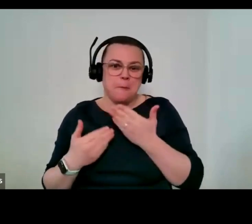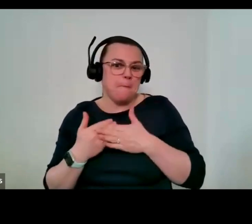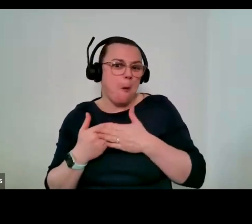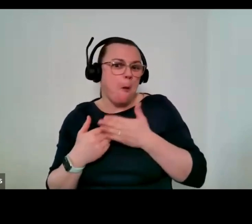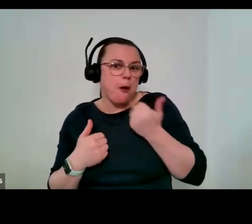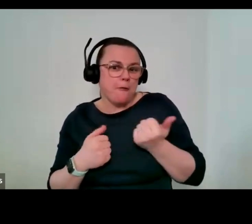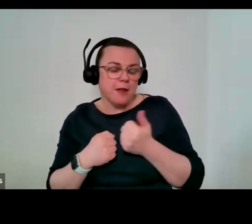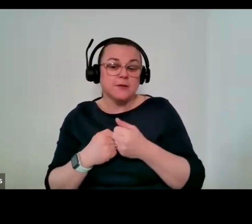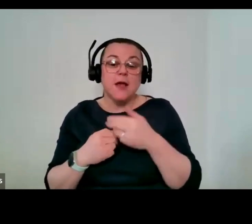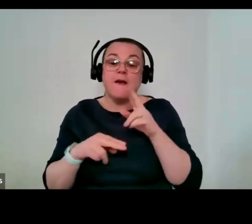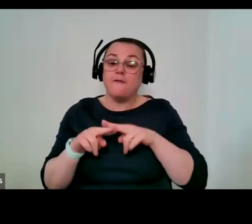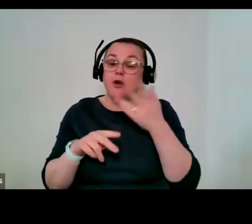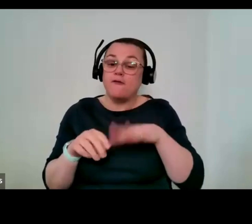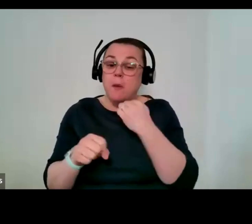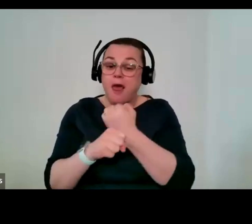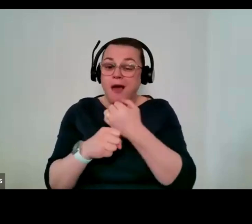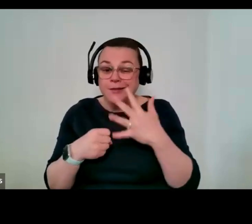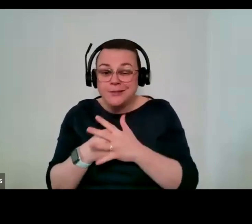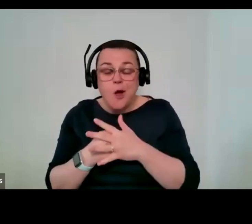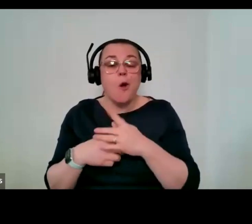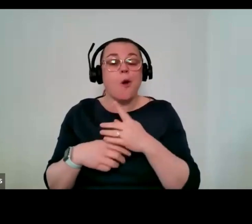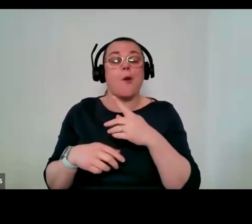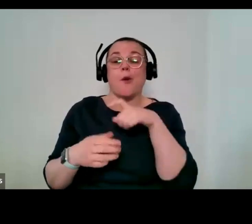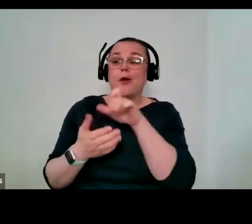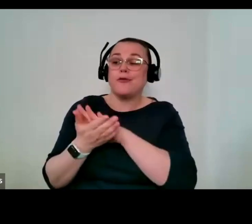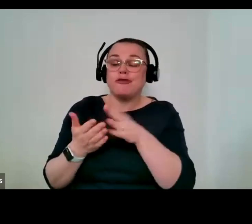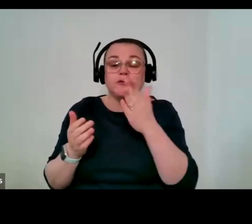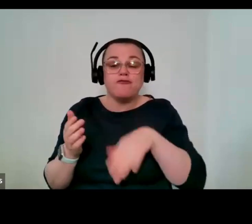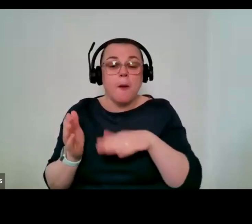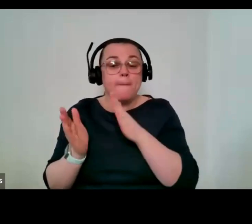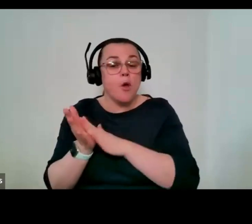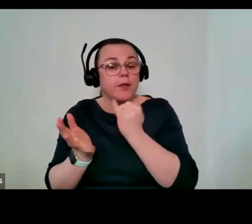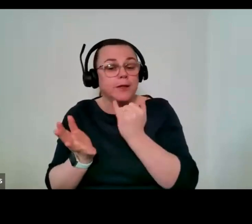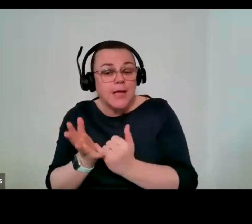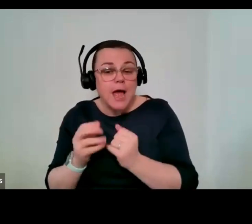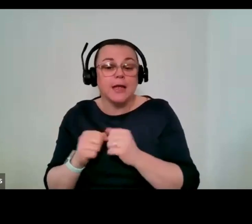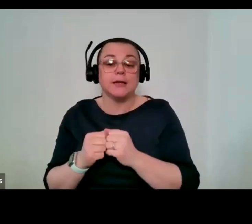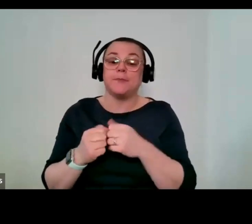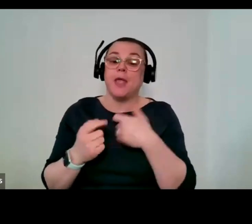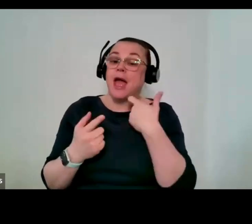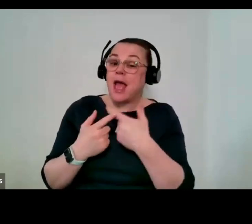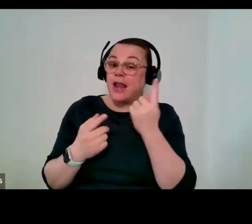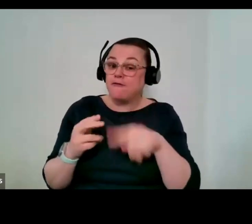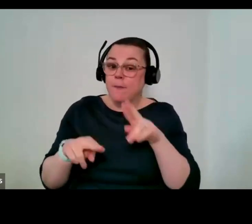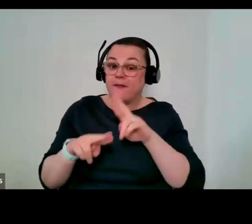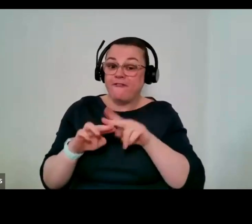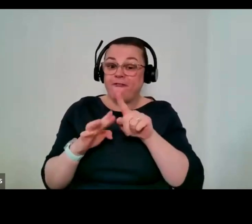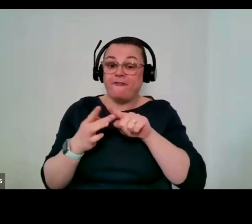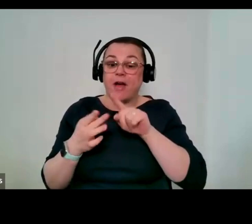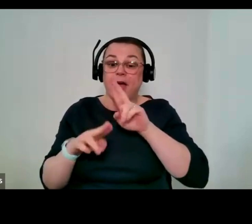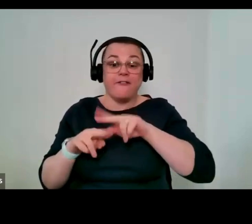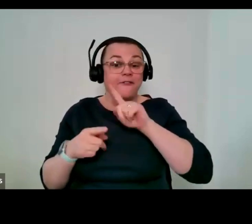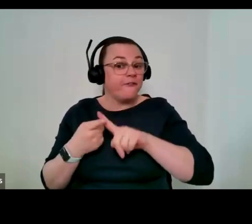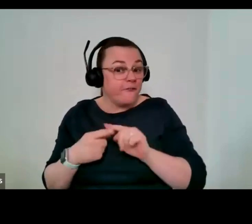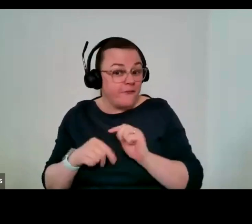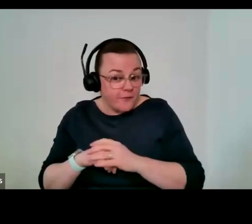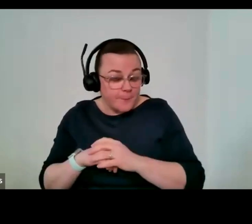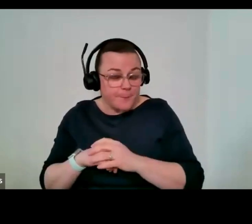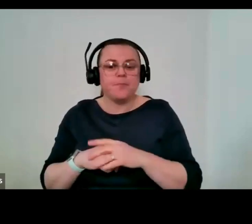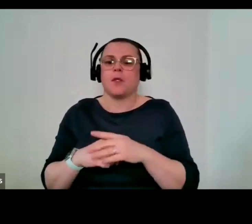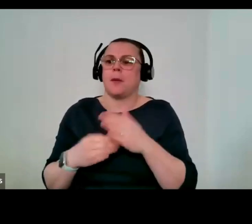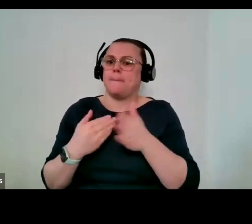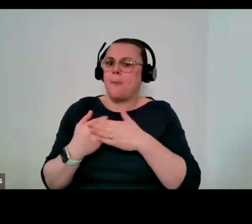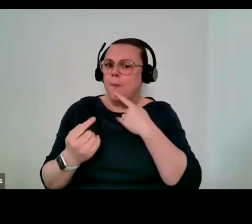from Glasgow, Chris from Merseyside, Kylie from Fife. Keep those messages coming in, folks.